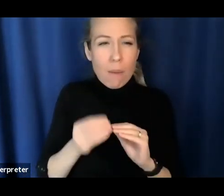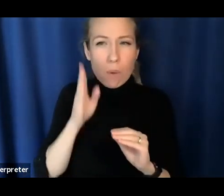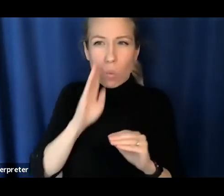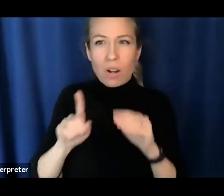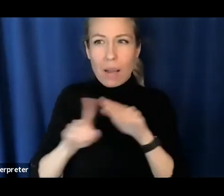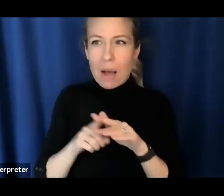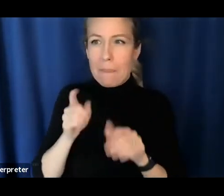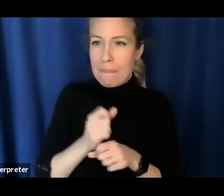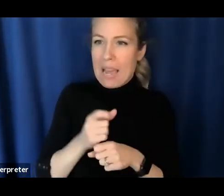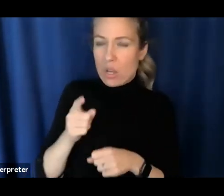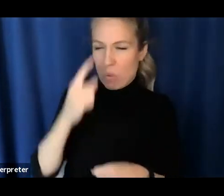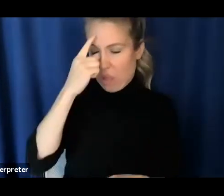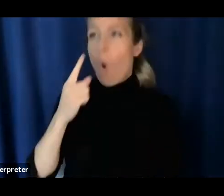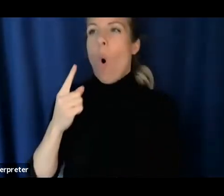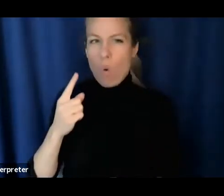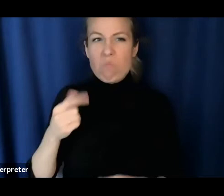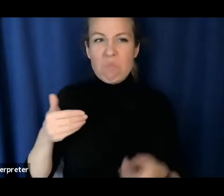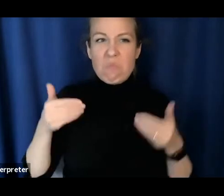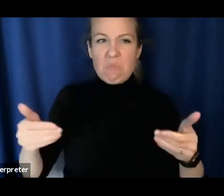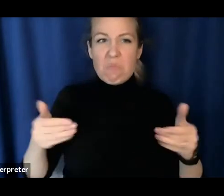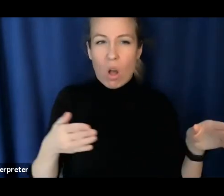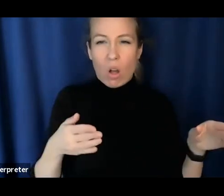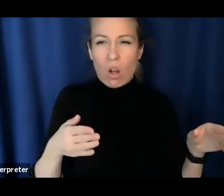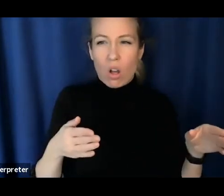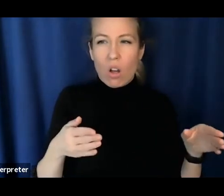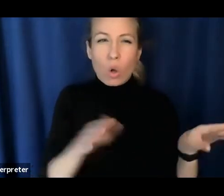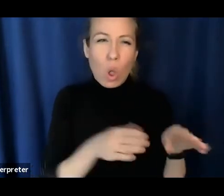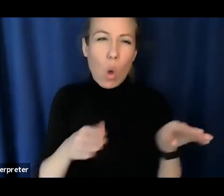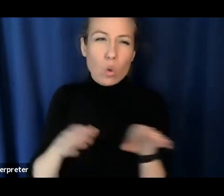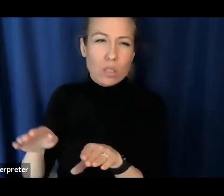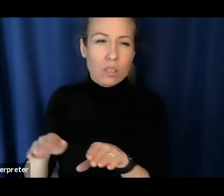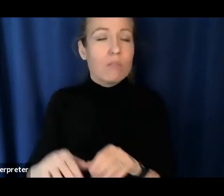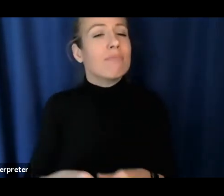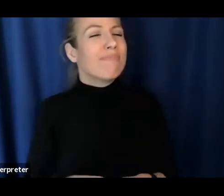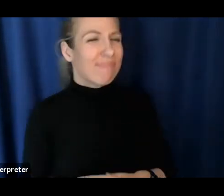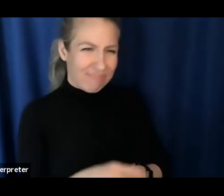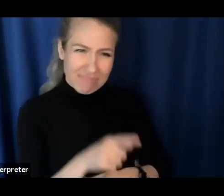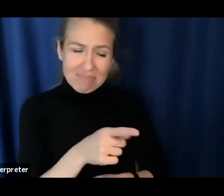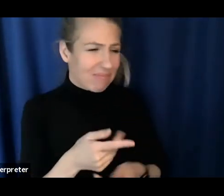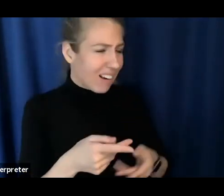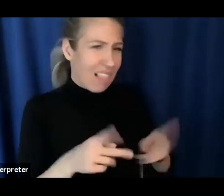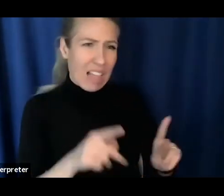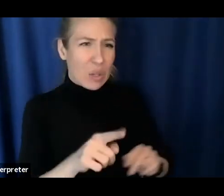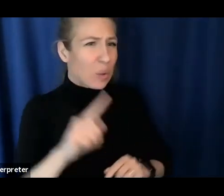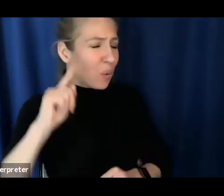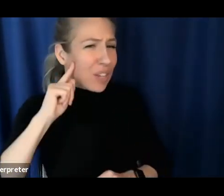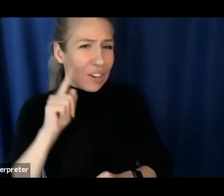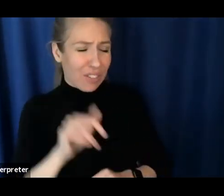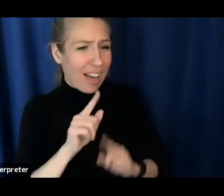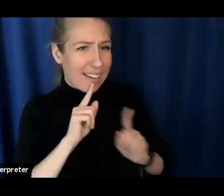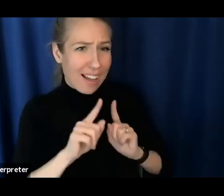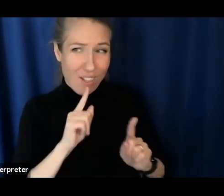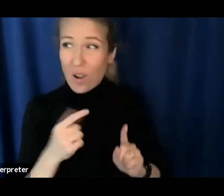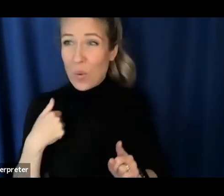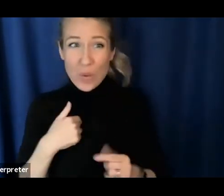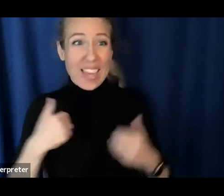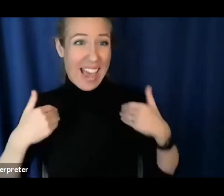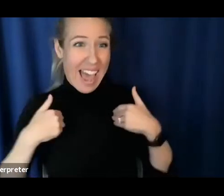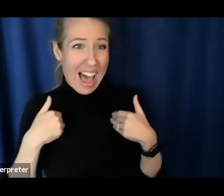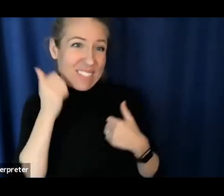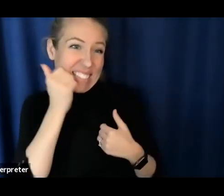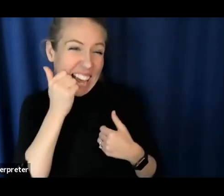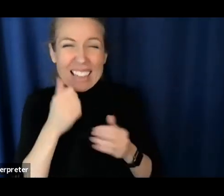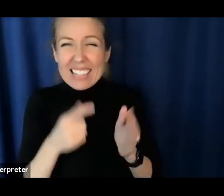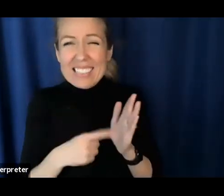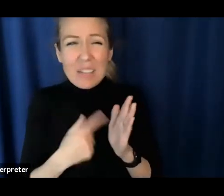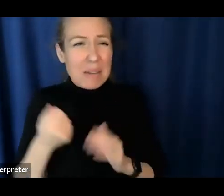Yeah, thank you. And I think I'm going to let your listeners hear this discussion that we have daily and sometimes multiple times a day with public health experts whose job it